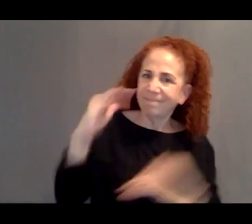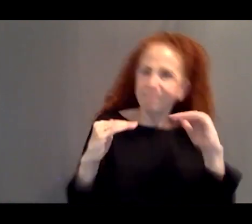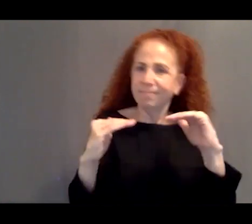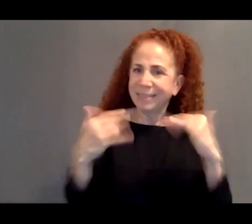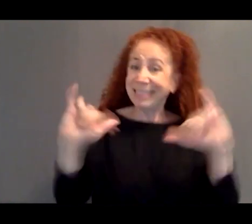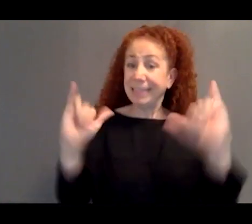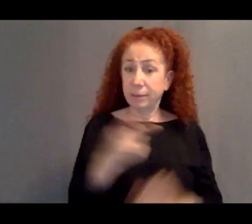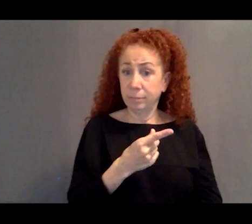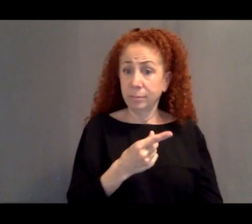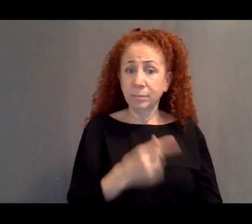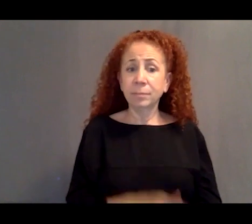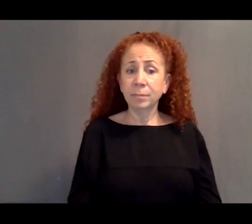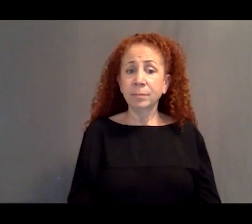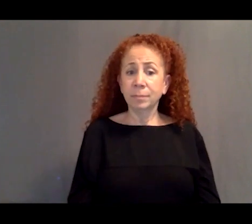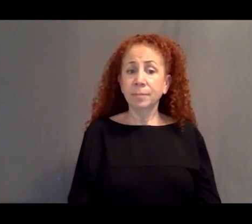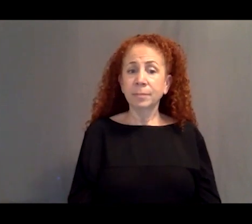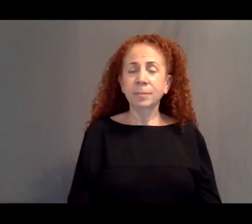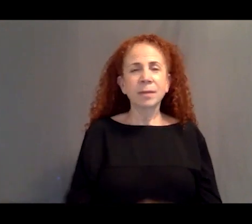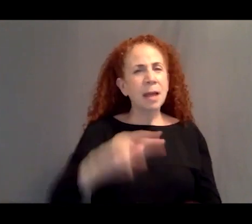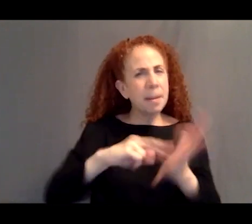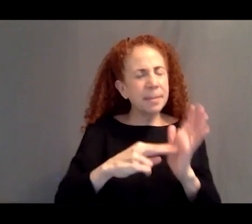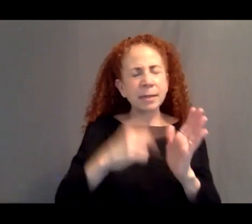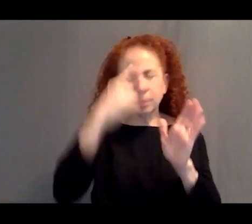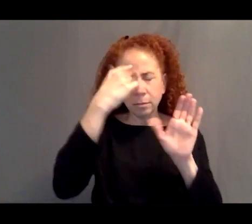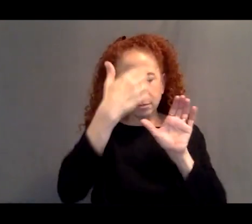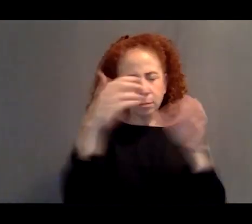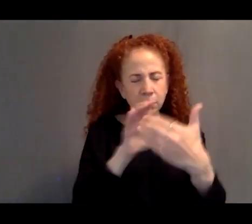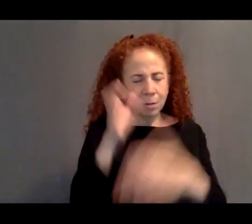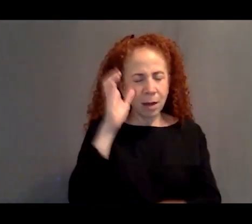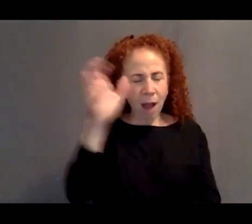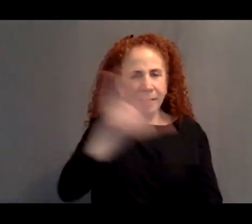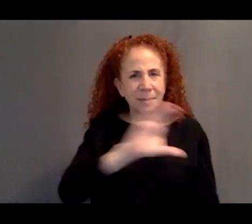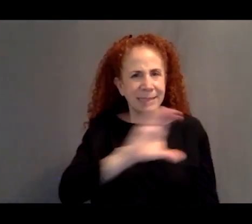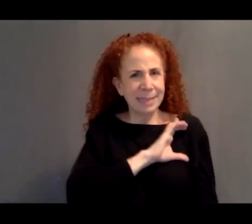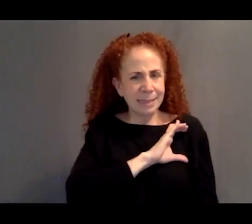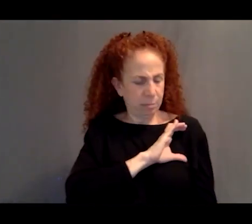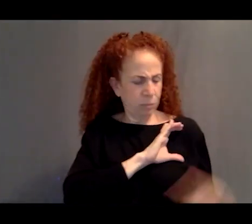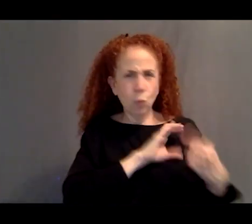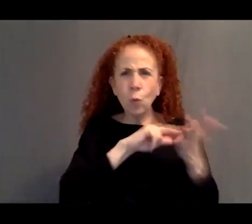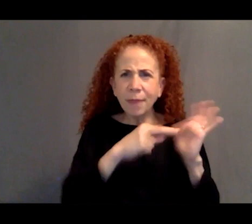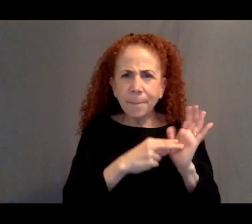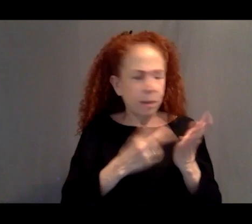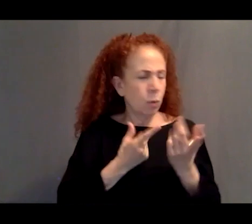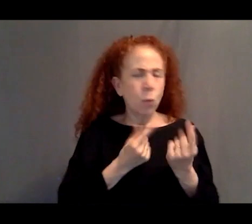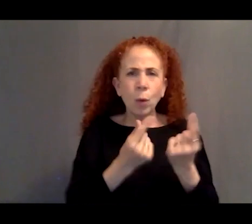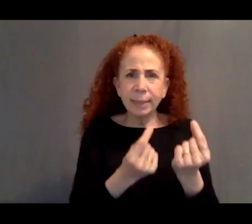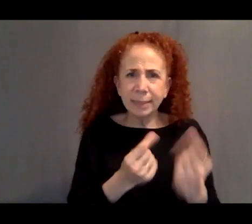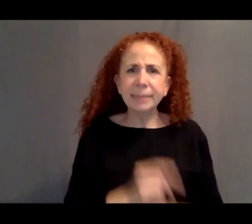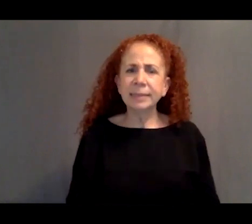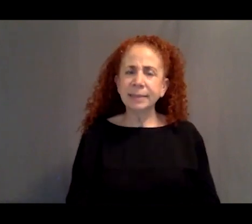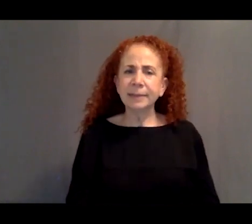So what it means is a really rethinking citizenship and what it means and what it is,